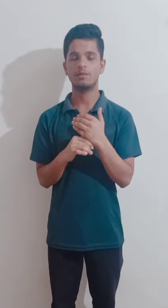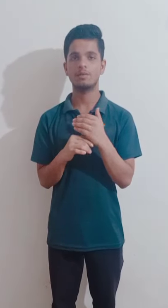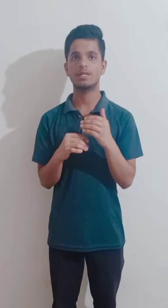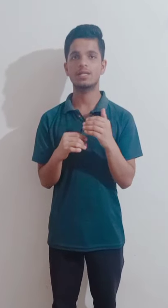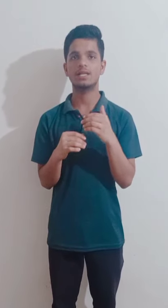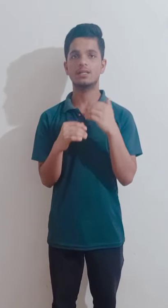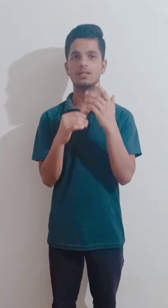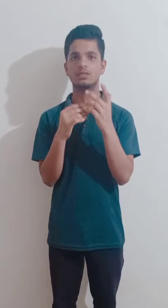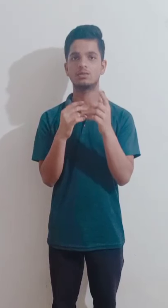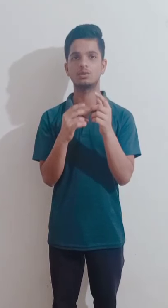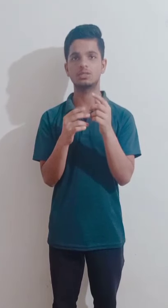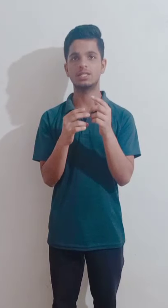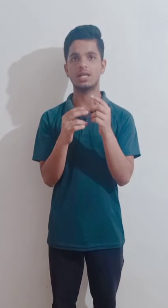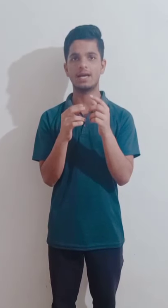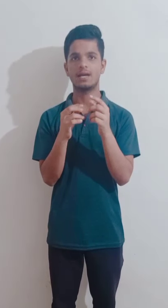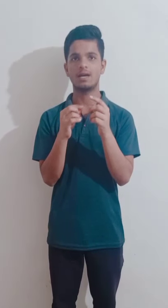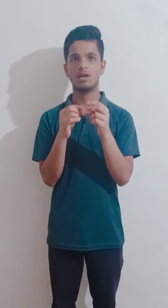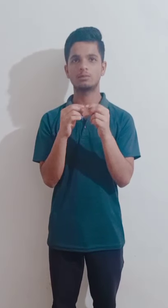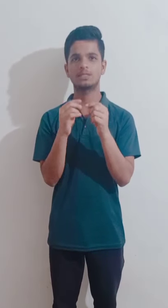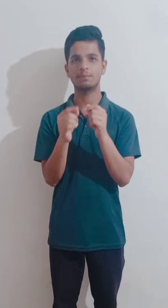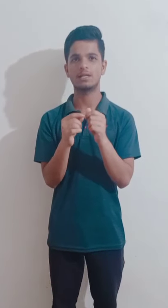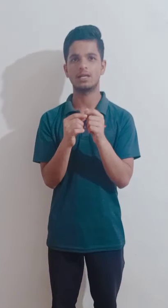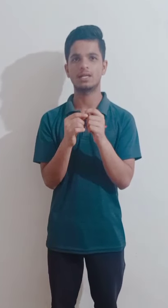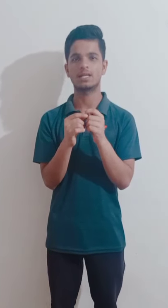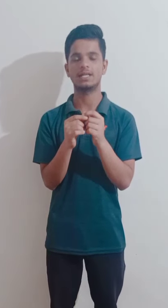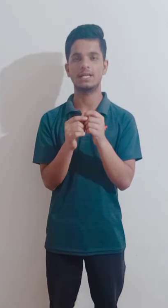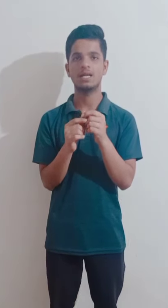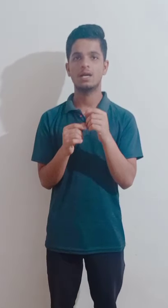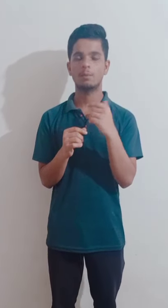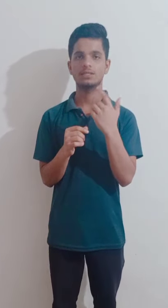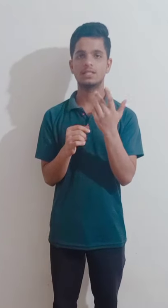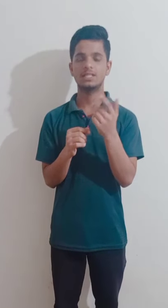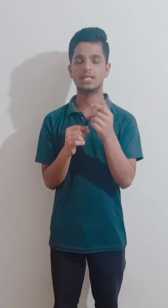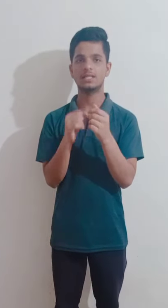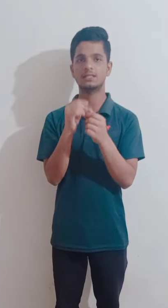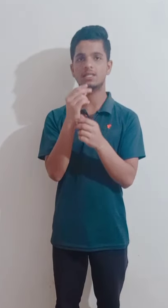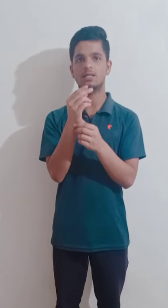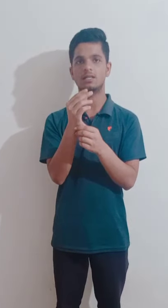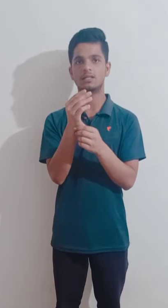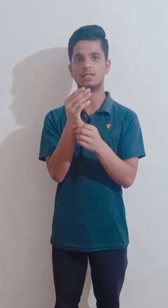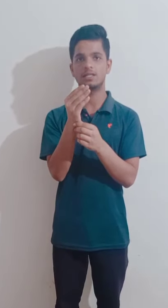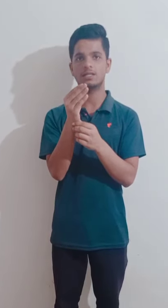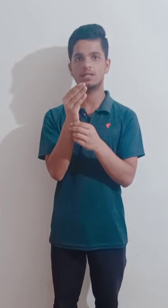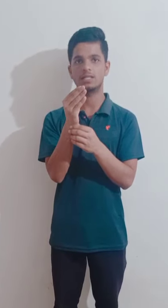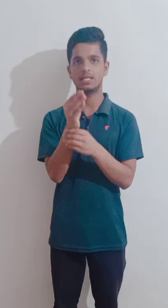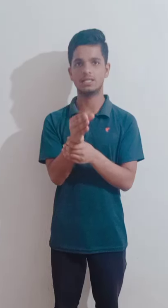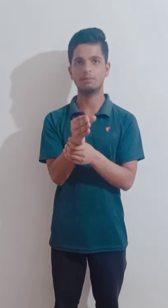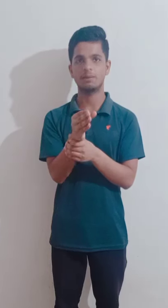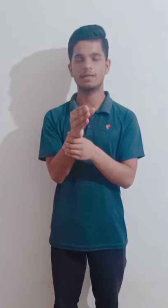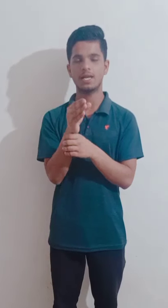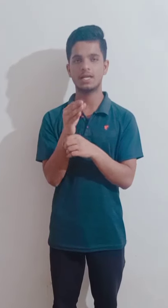create two string of same content, first it creates in heap memory, and it gives